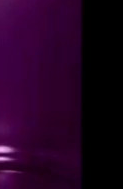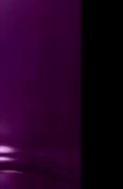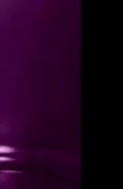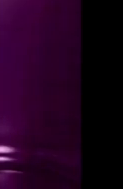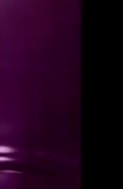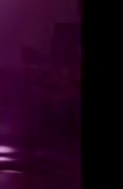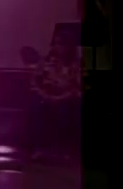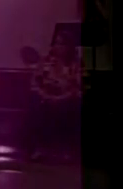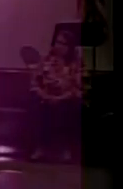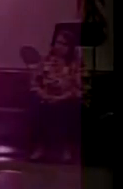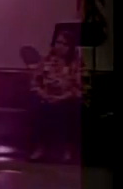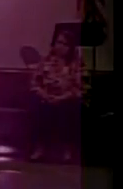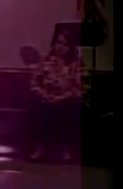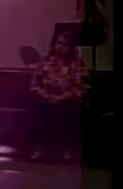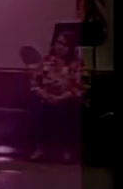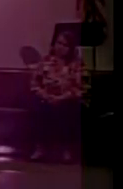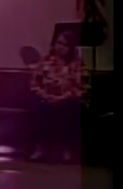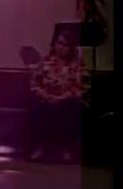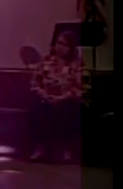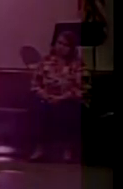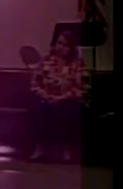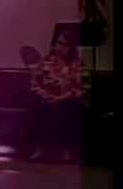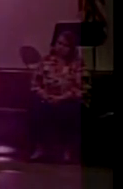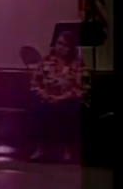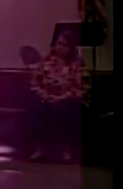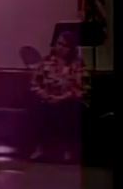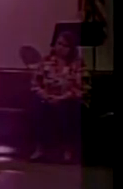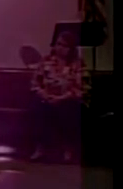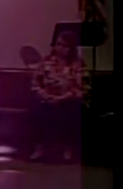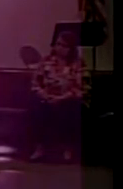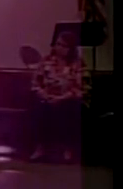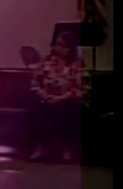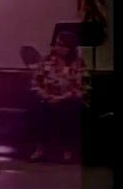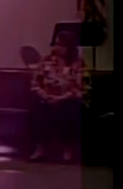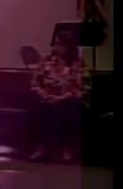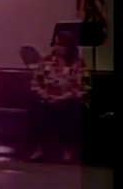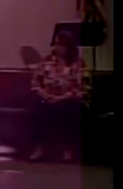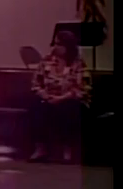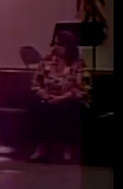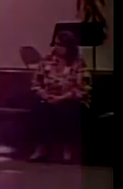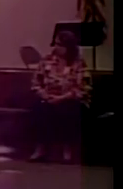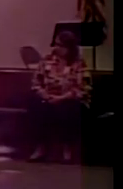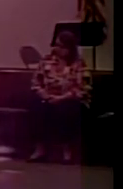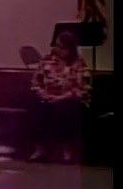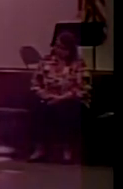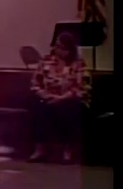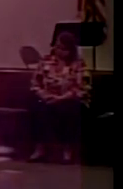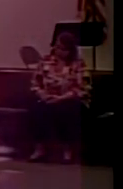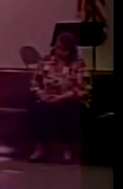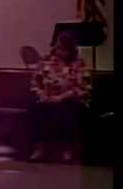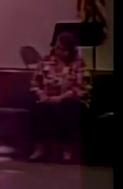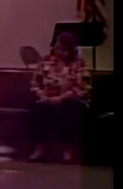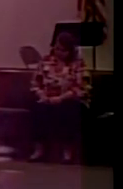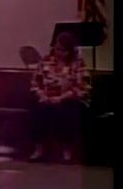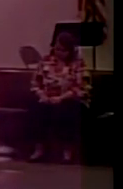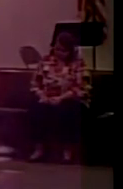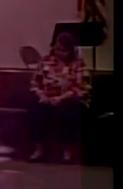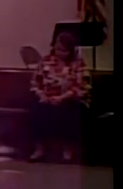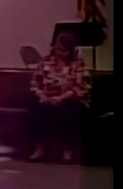then at night following, the Lord stood by me and said, be of good cheer,